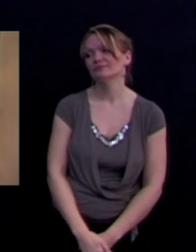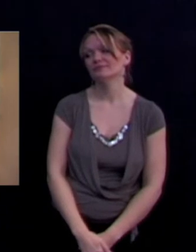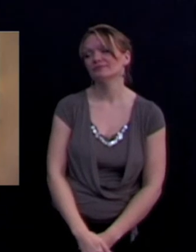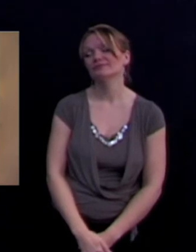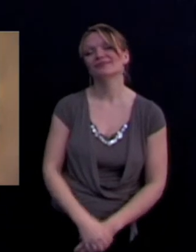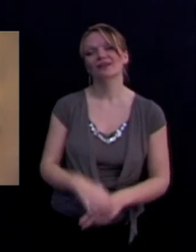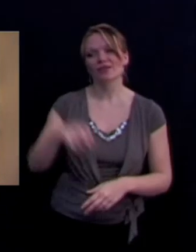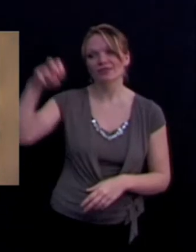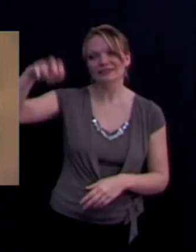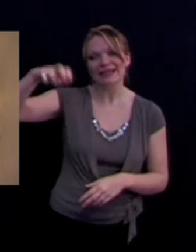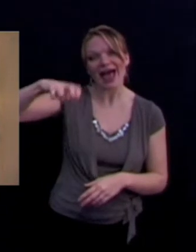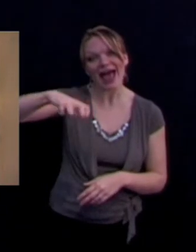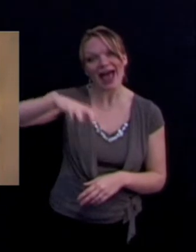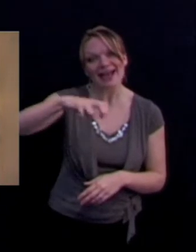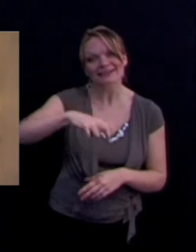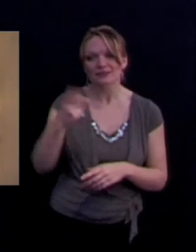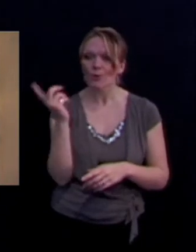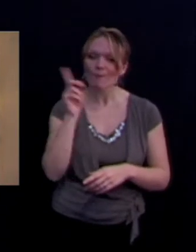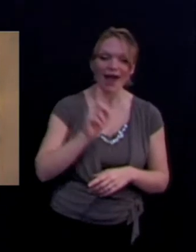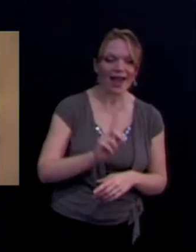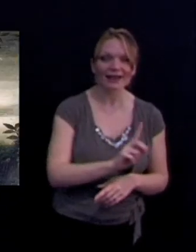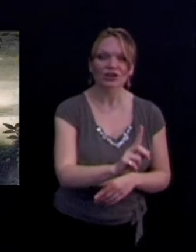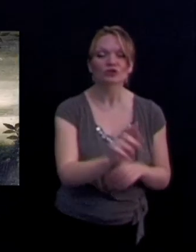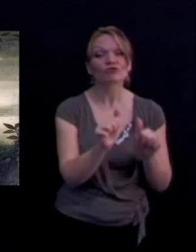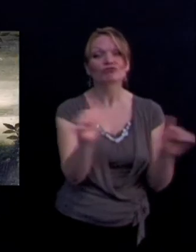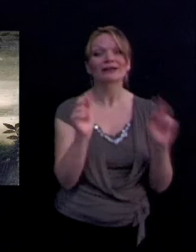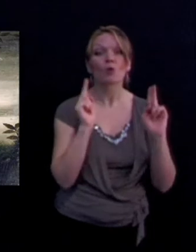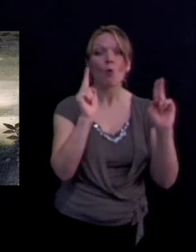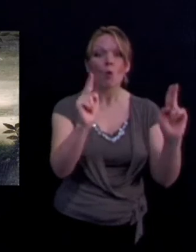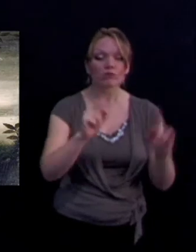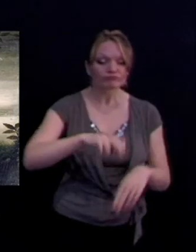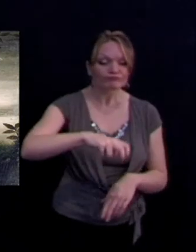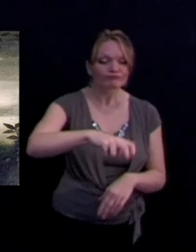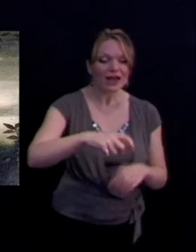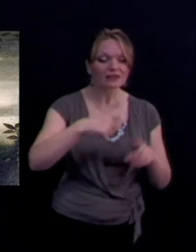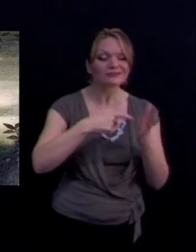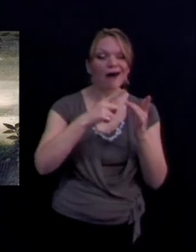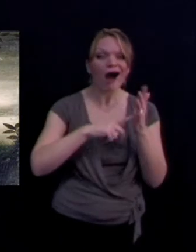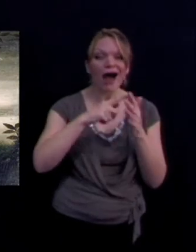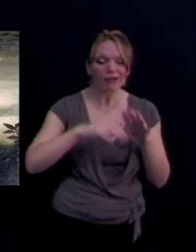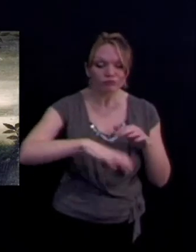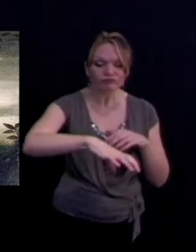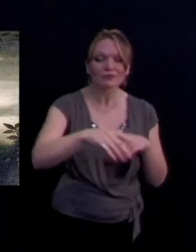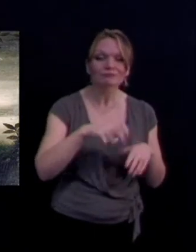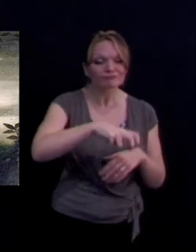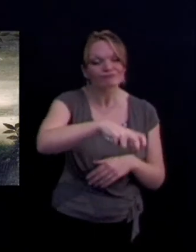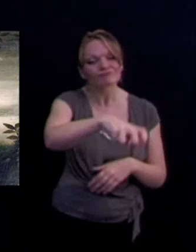The stairs down from this room lead us back into the great hall. Across the tiled floor and the parlour is our next stop.